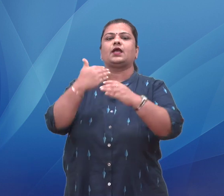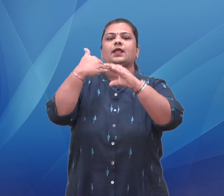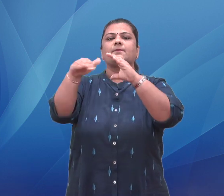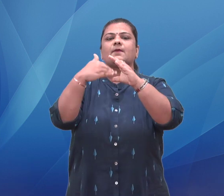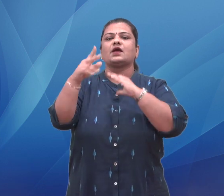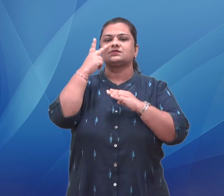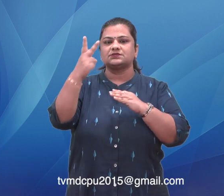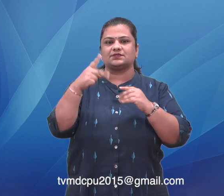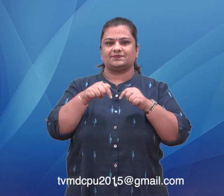tvmdepu2015